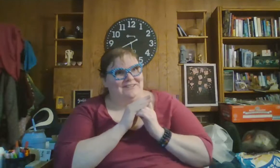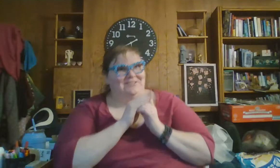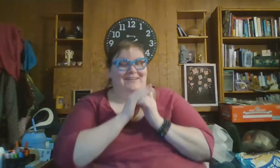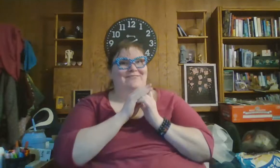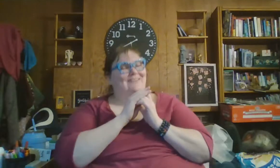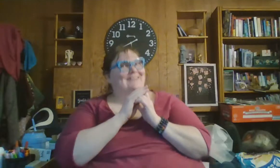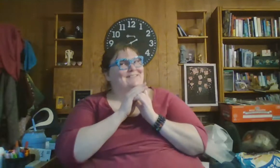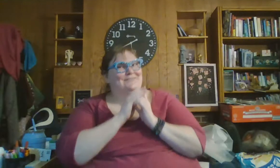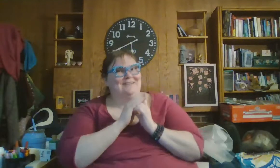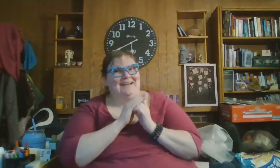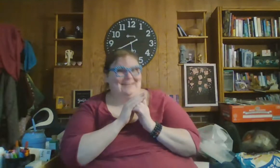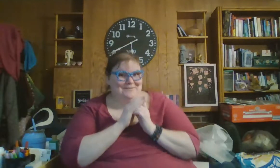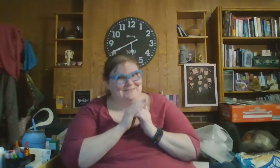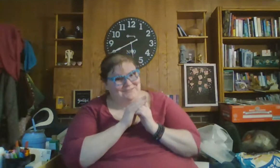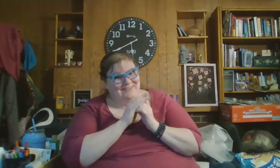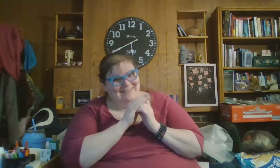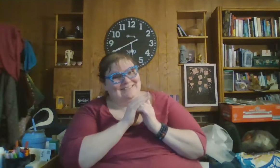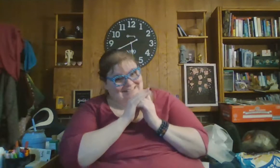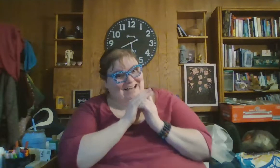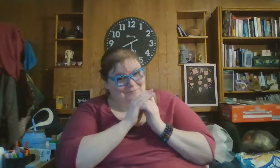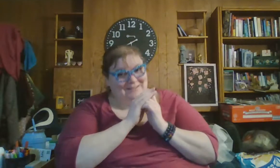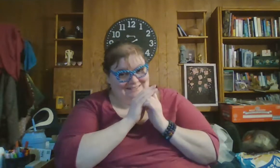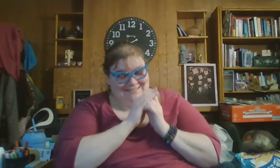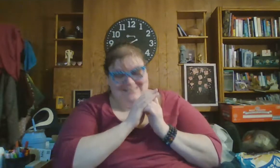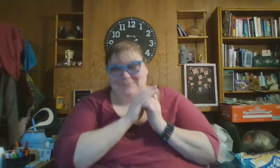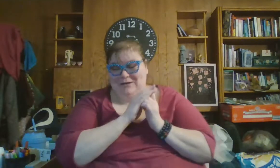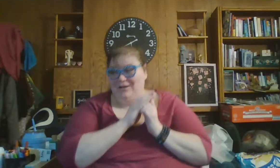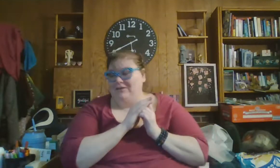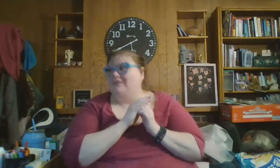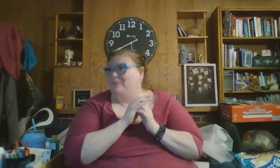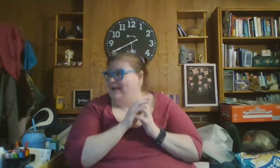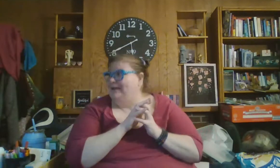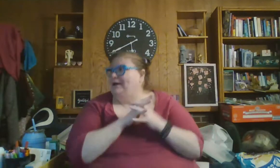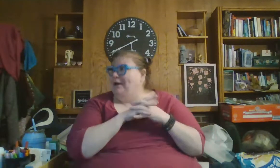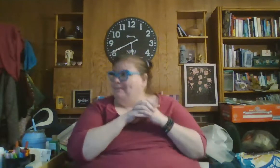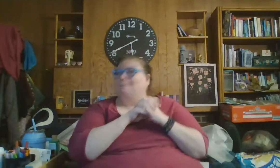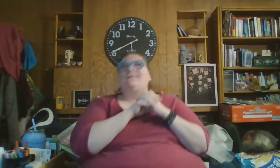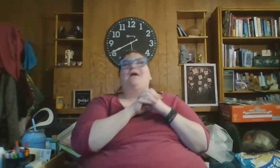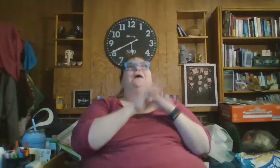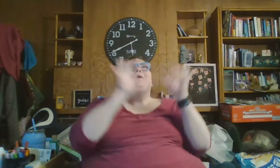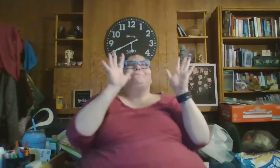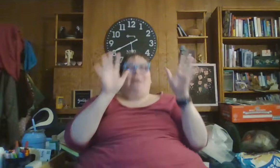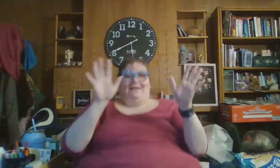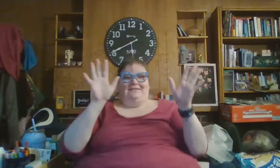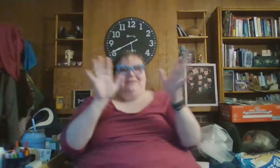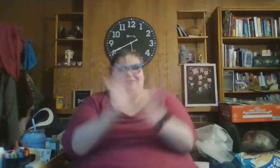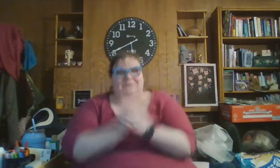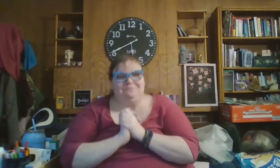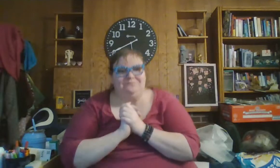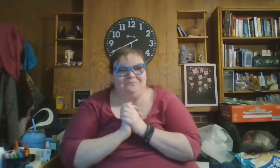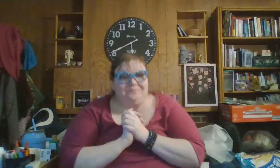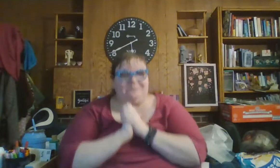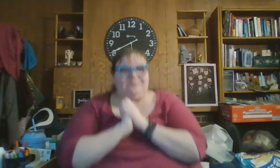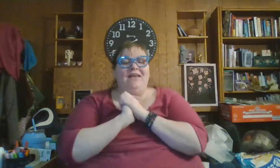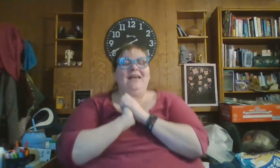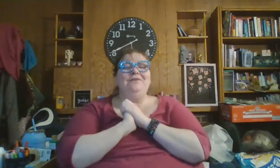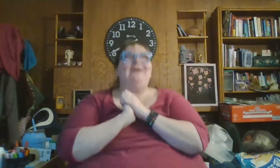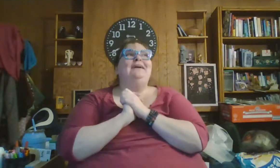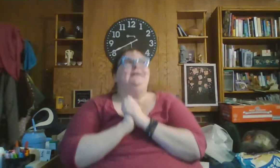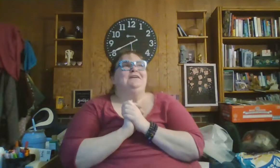conditioning. And when it gets over 90 in Missoula, it's not pleasant in this brick oven of mine. But anyway, so I